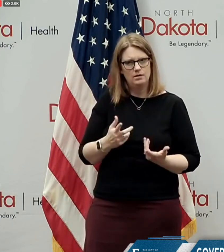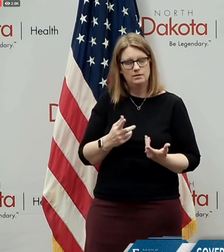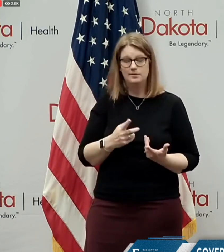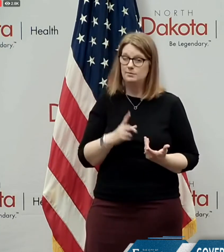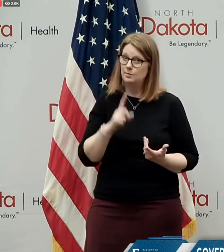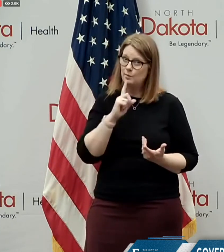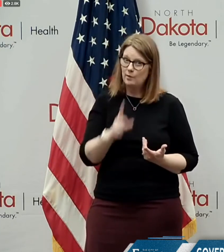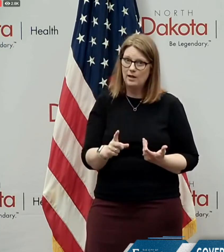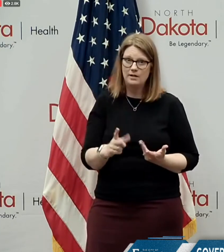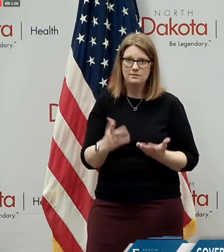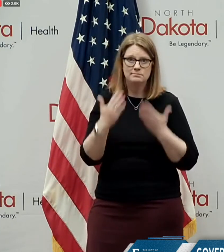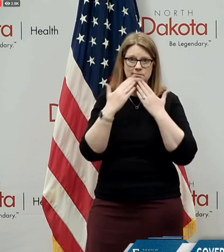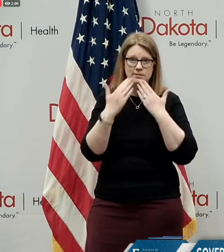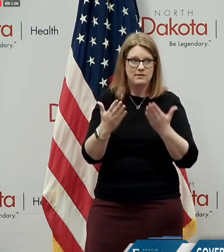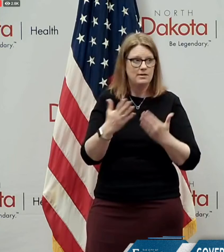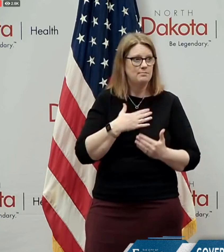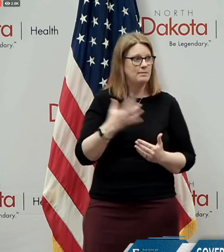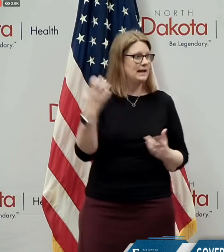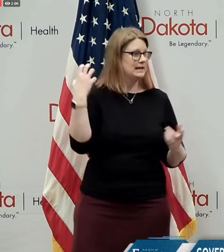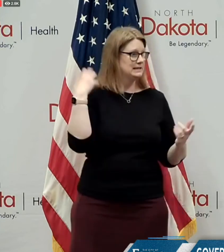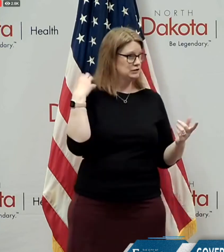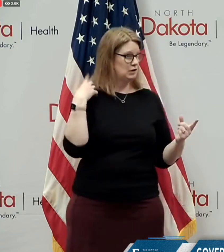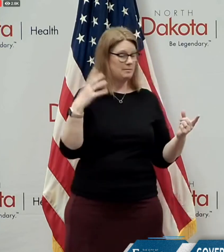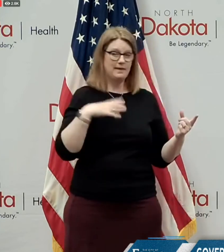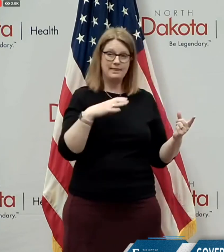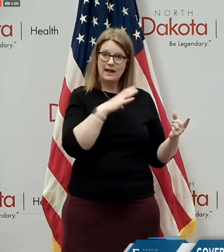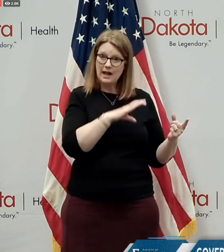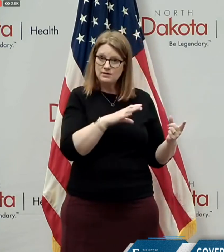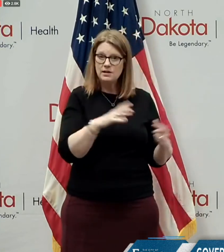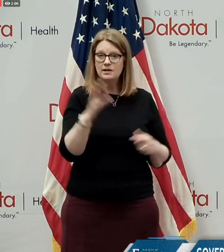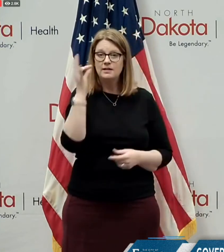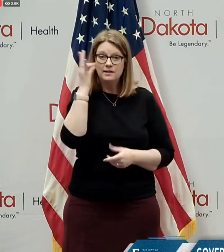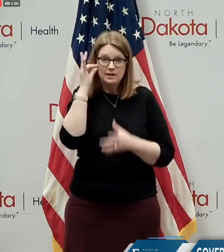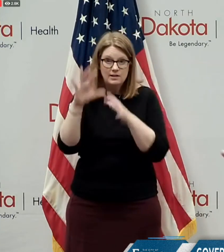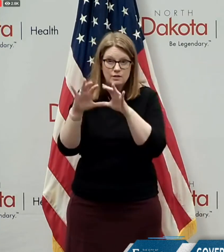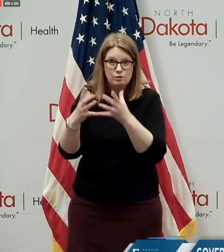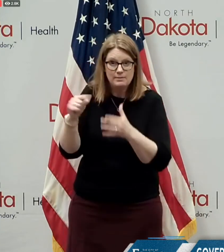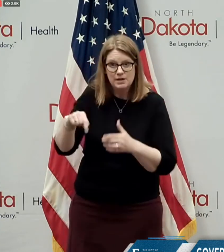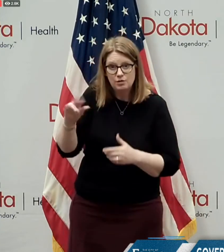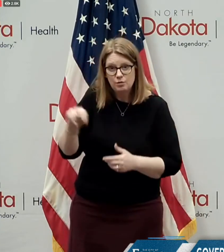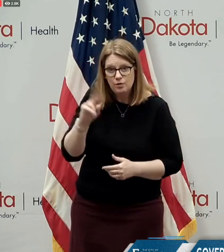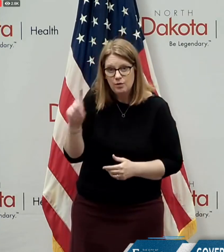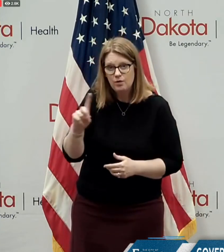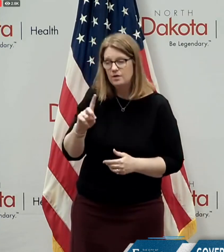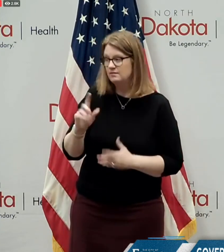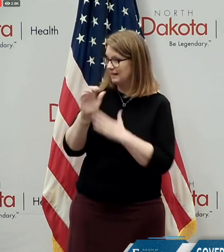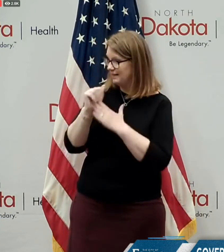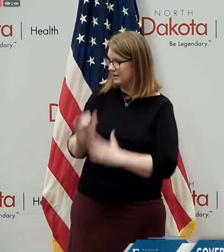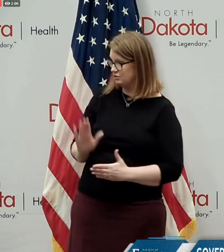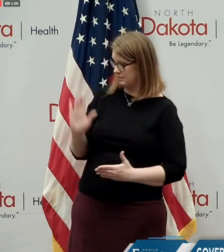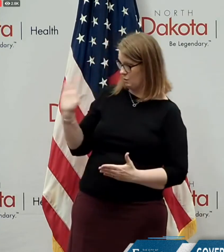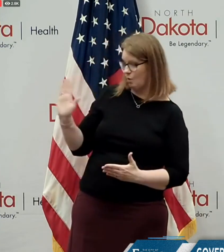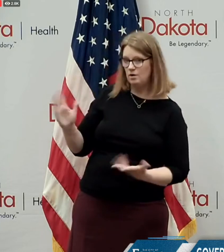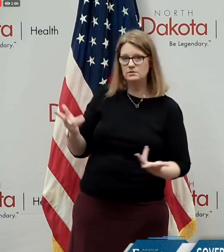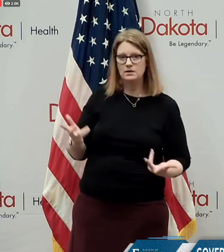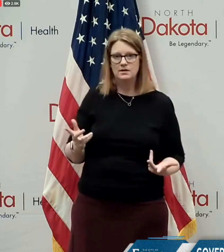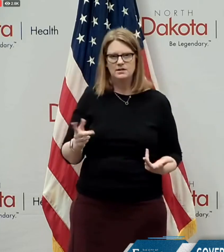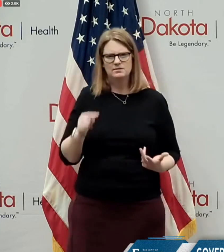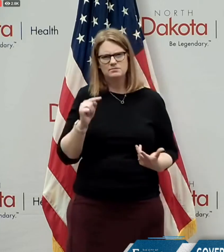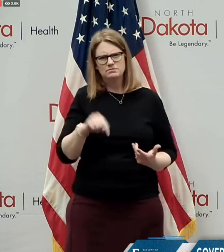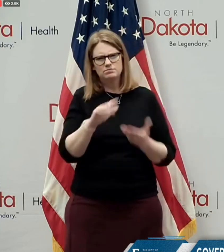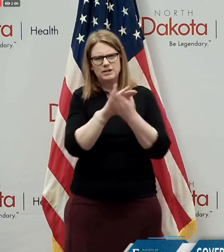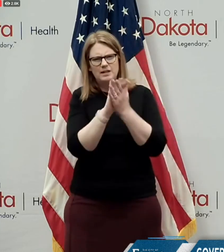grateful for my chairman, my council, the tribes in North Dakota, Governor, your leadership, and how peaceful it is in